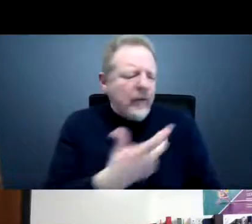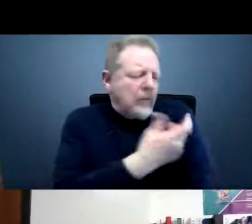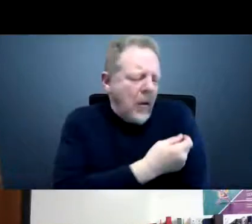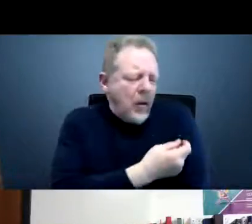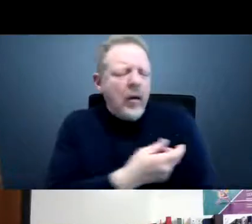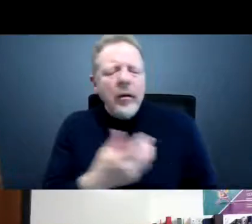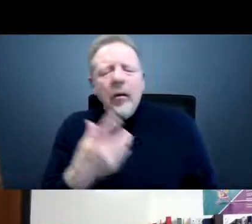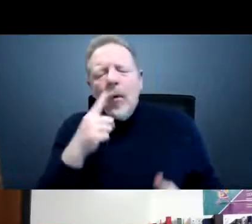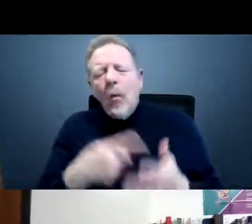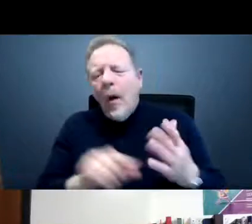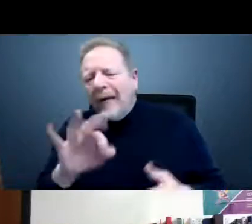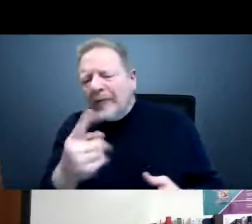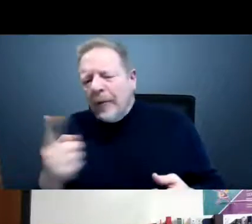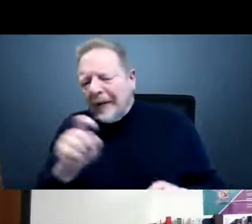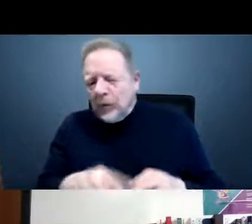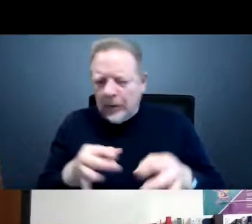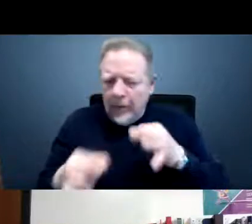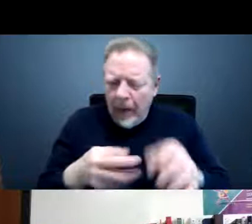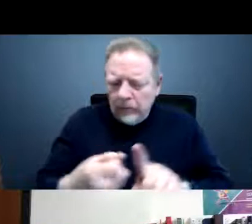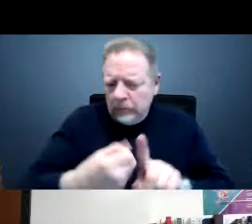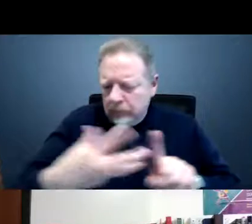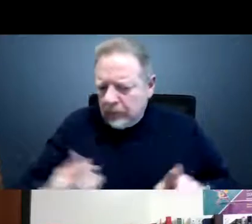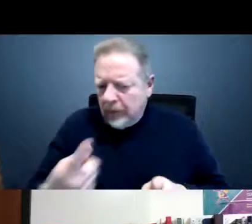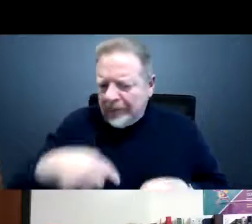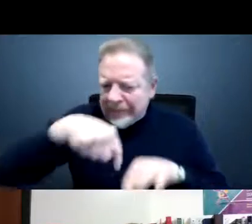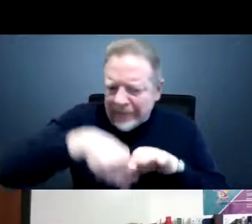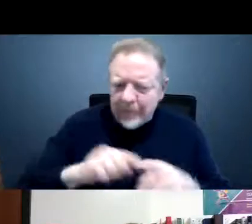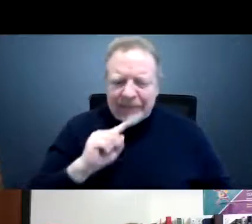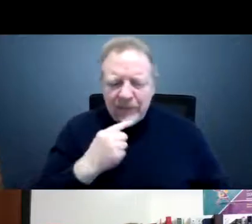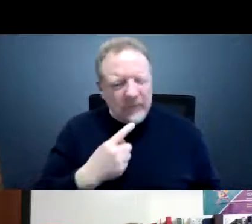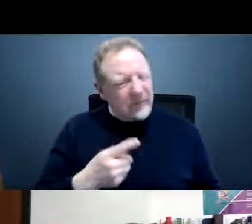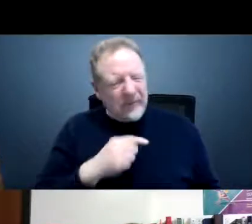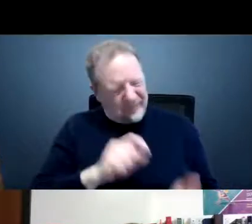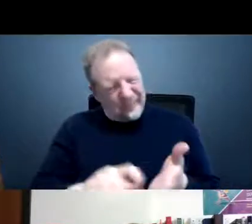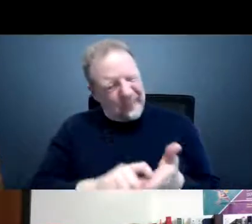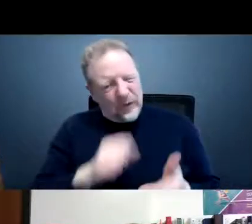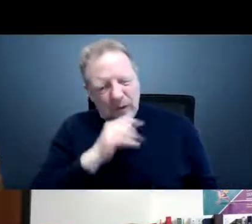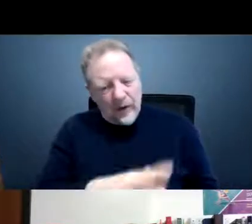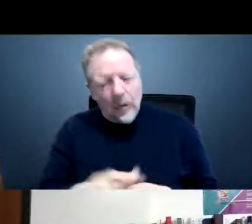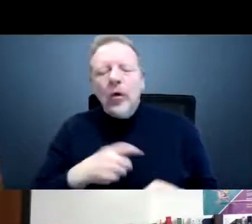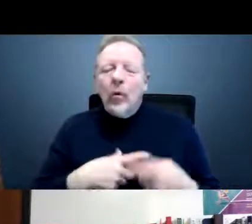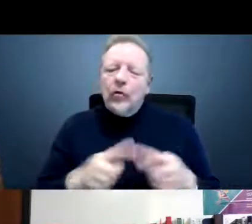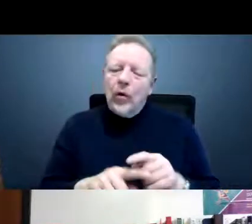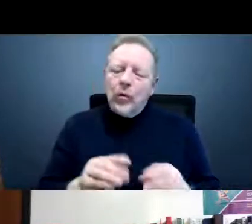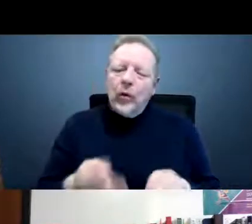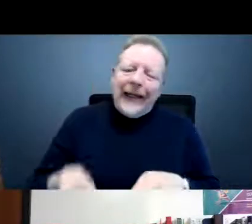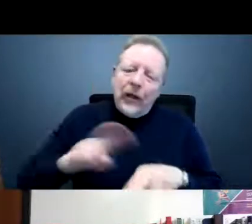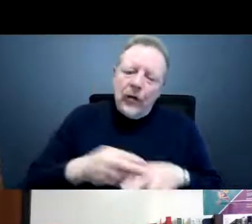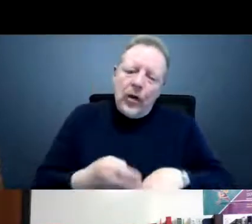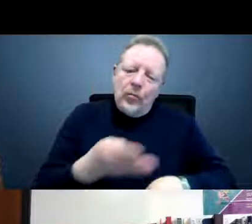if something needs to be talked about? You know, it can't be. And we are trying to increase awareness so that that does not continue to happen